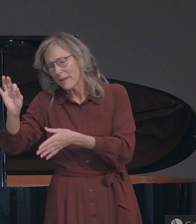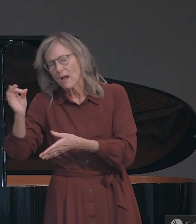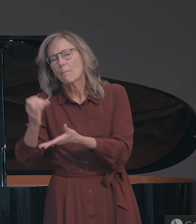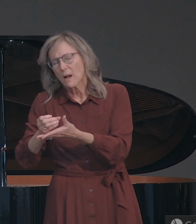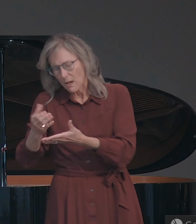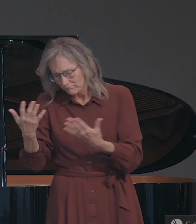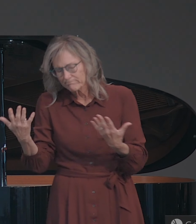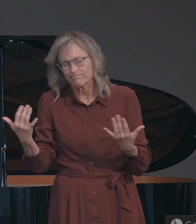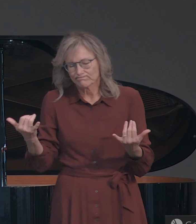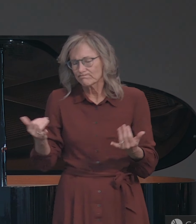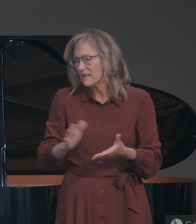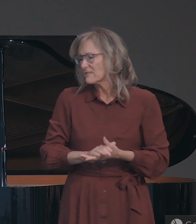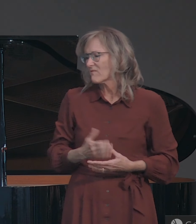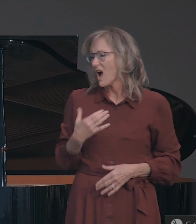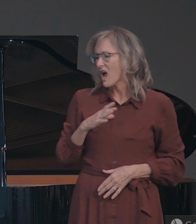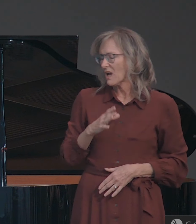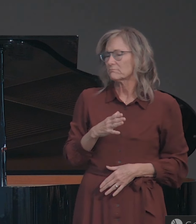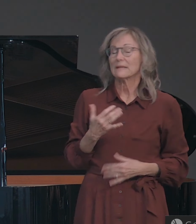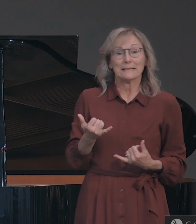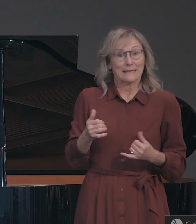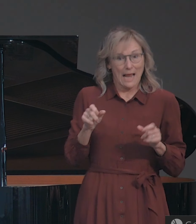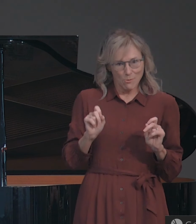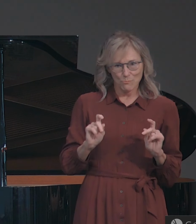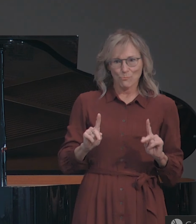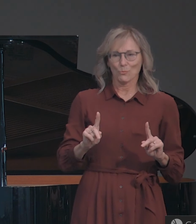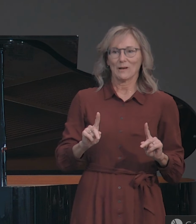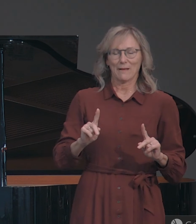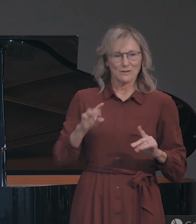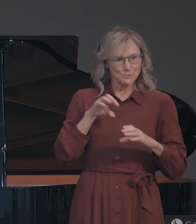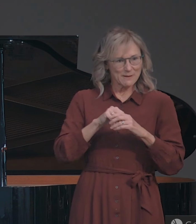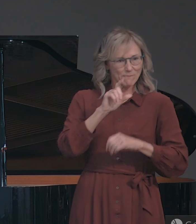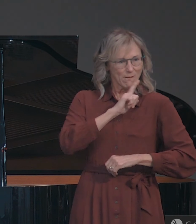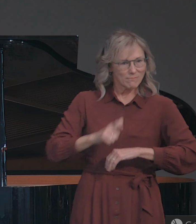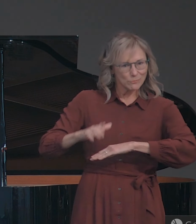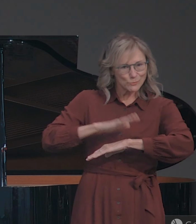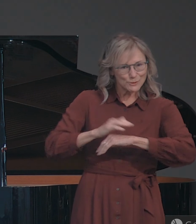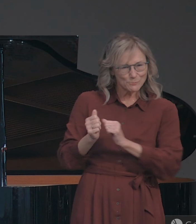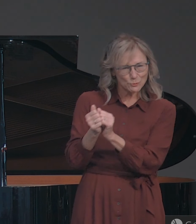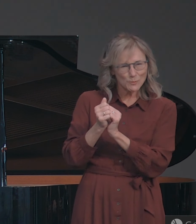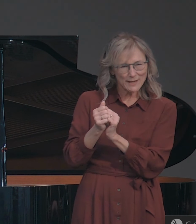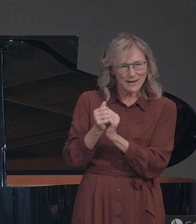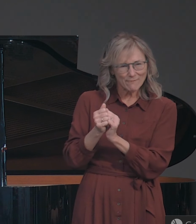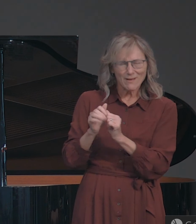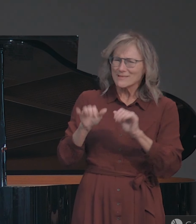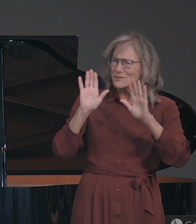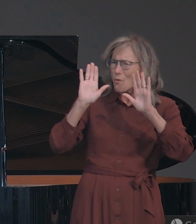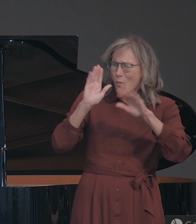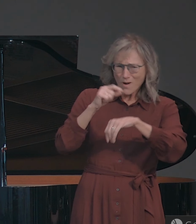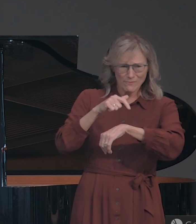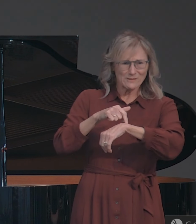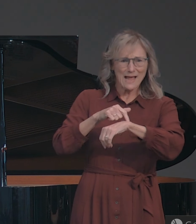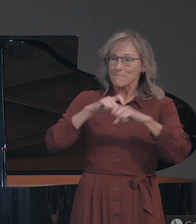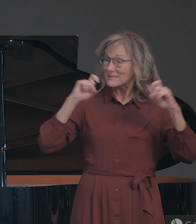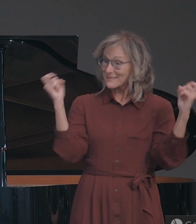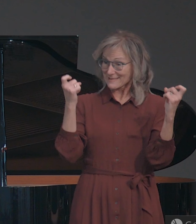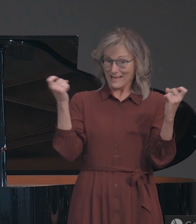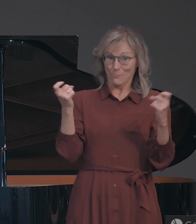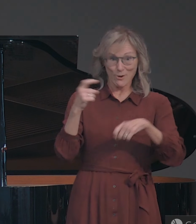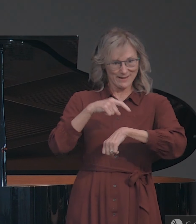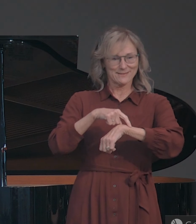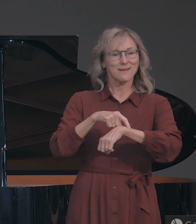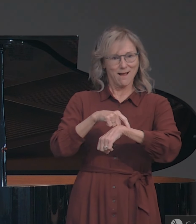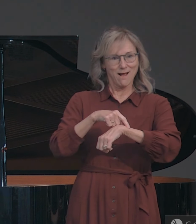morning we have the wonderful privilege of taking the Lord's Supper together. And this is a wonderful time. It's a celebratory